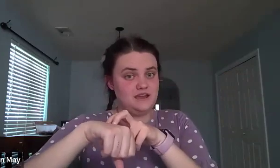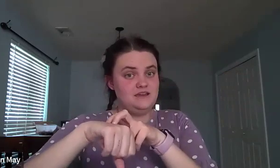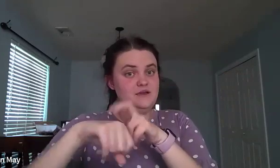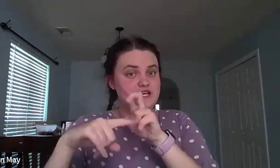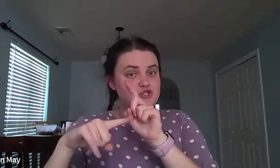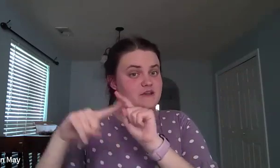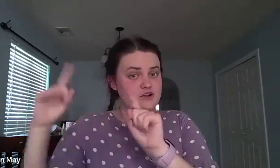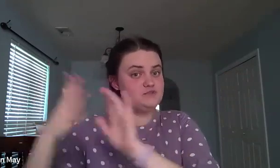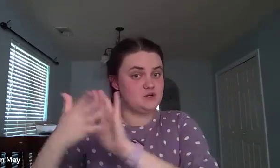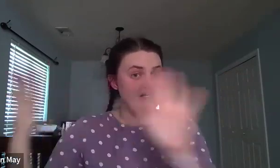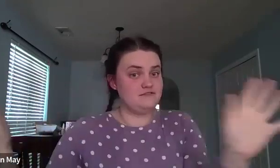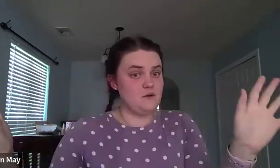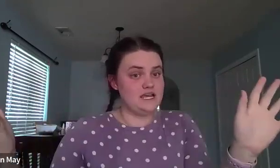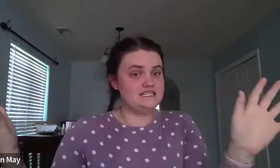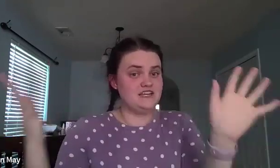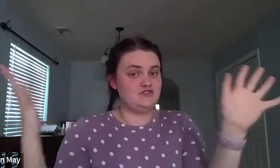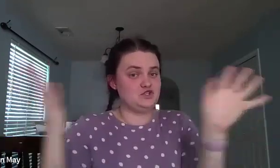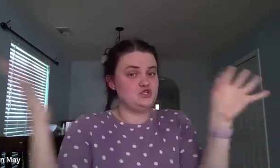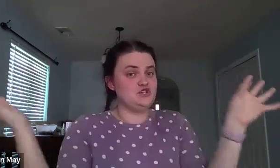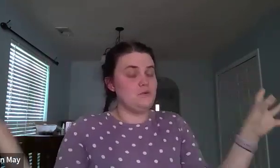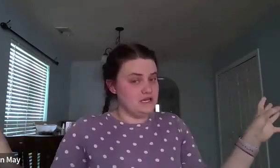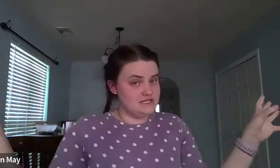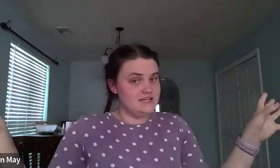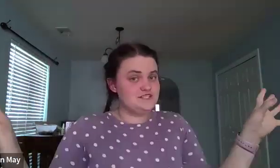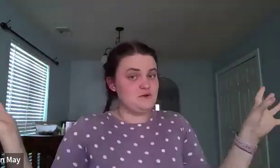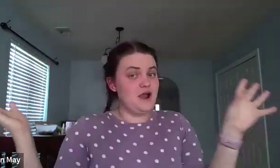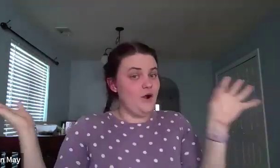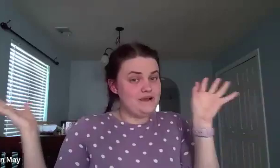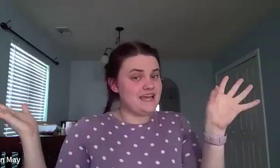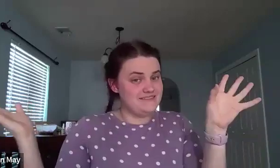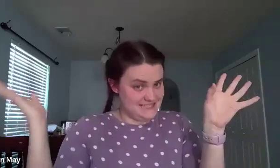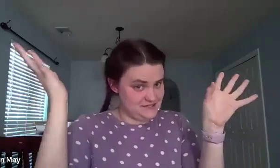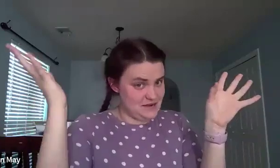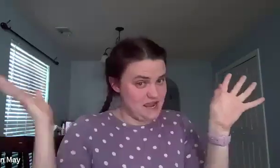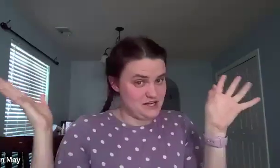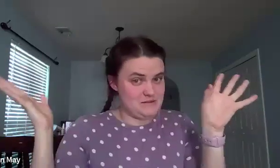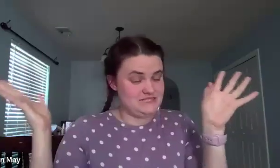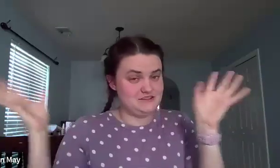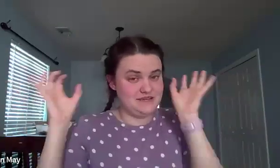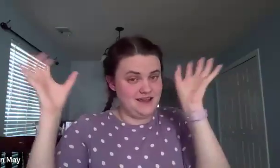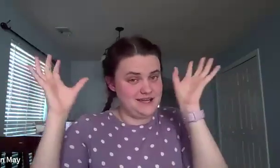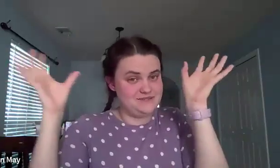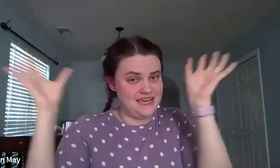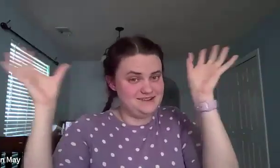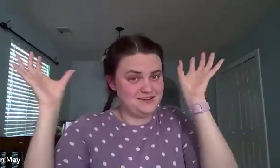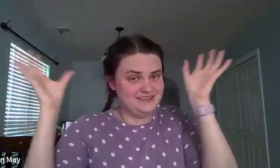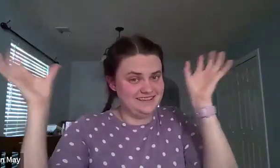okay? Because you can cook them so many different ways, like there's no end. So and I always add this every time we talk about potatoes. I'm like, guys, potatoes are